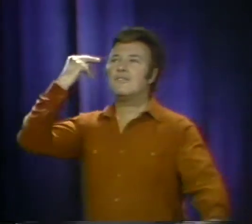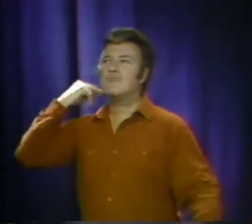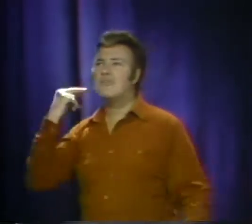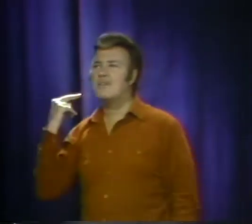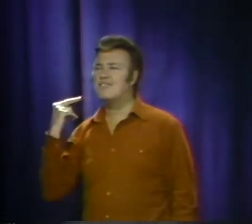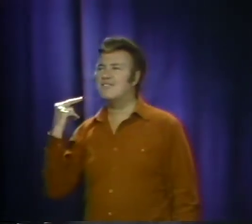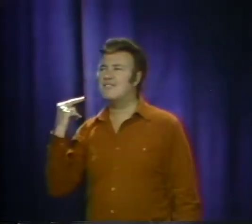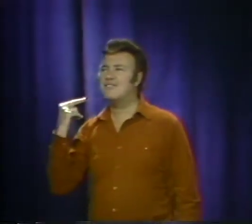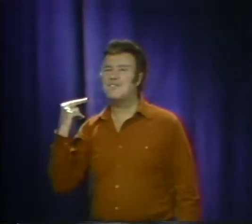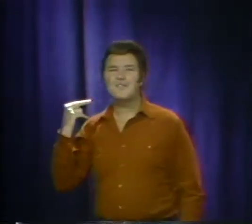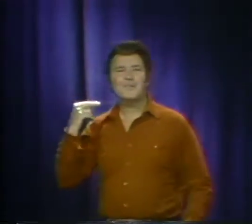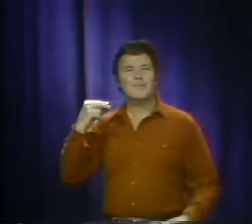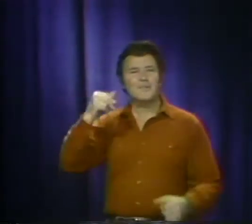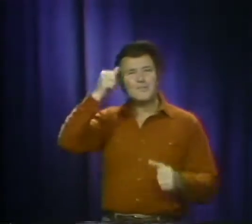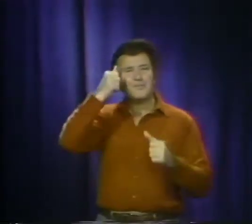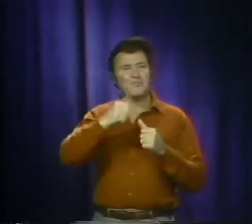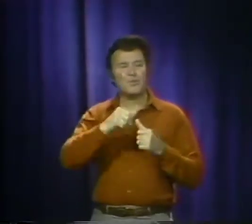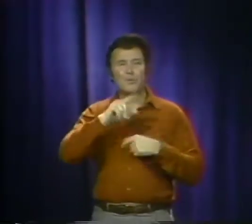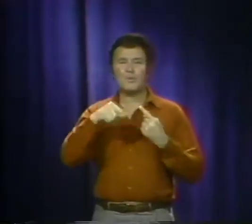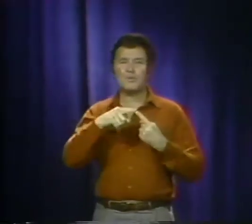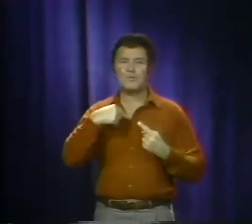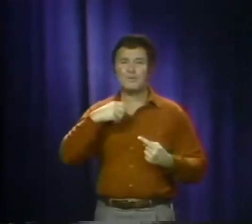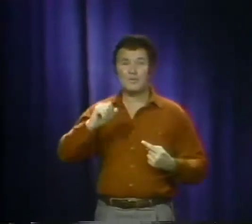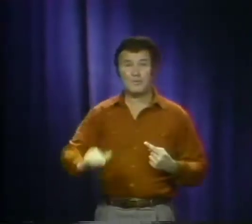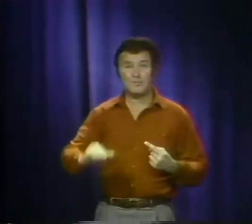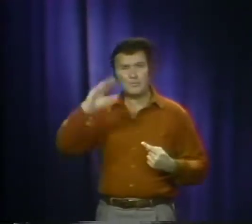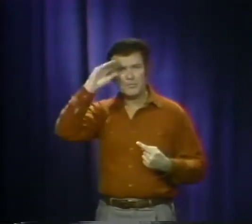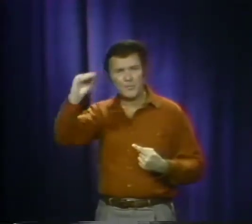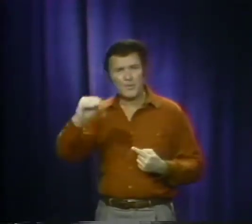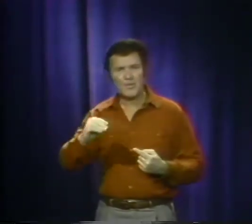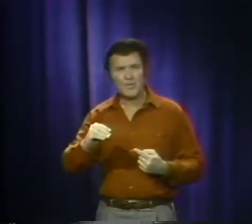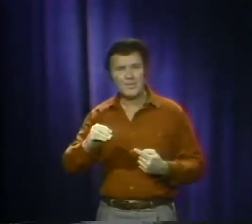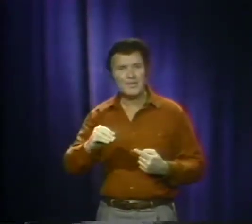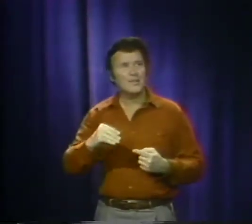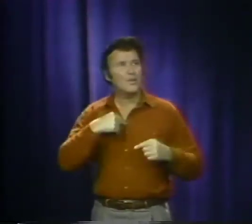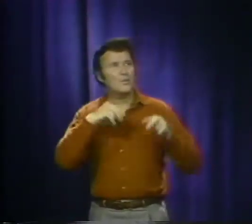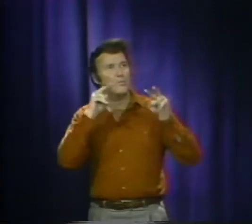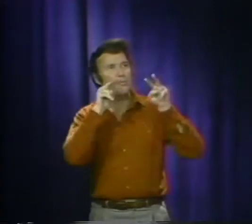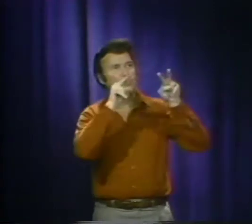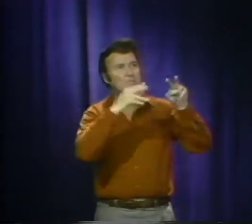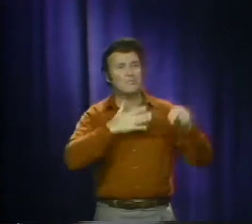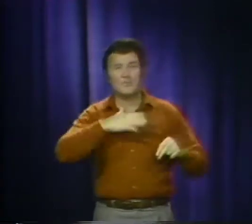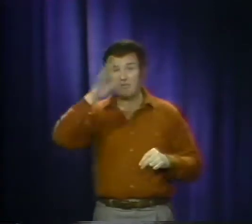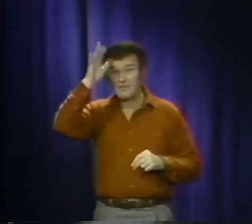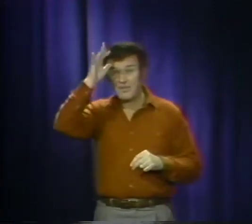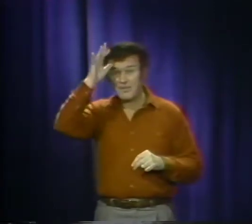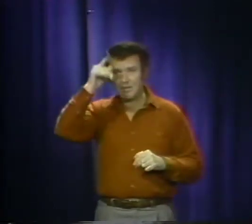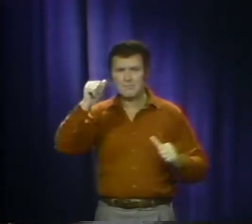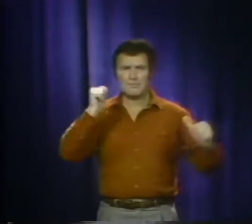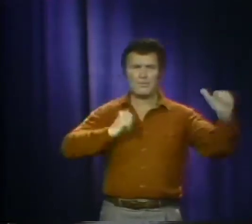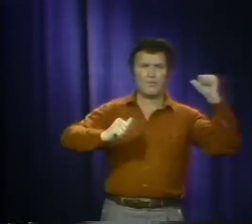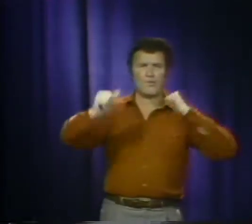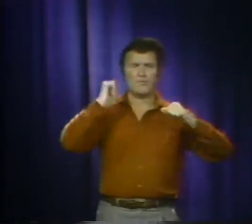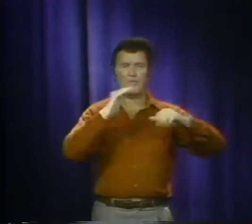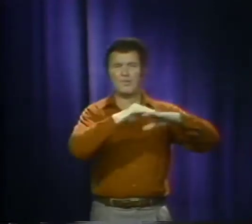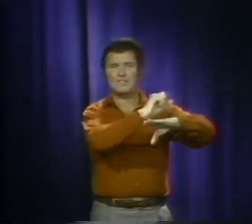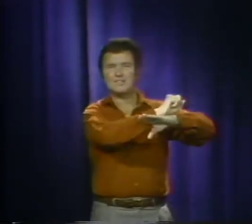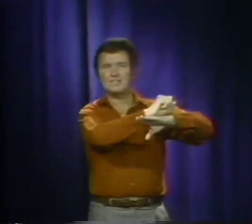Looking back, I remember when I was a little boy, when I was watching my father perform